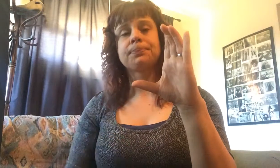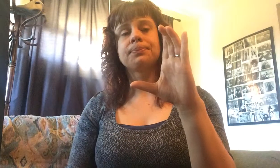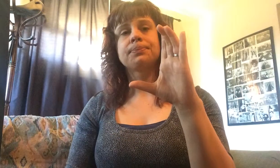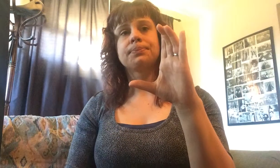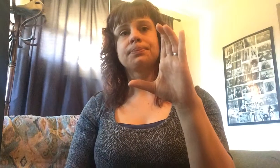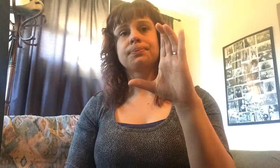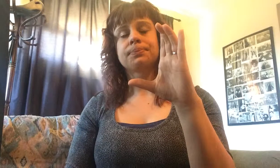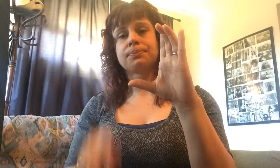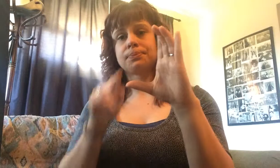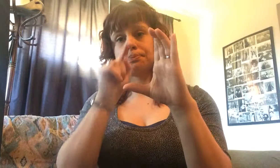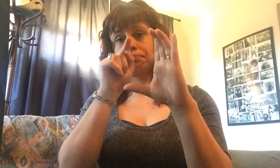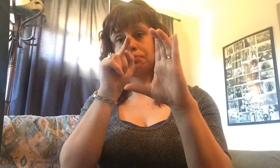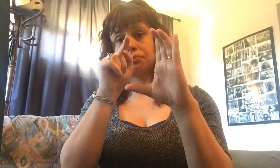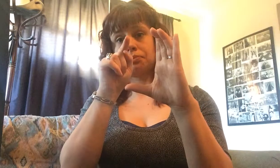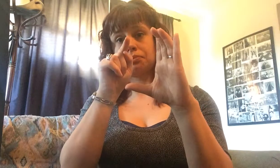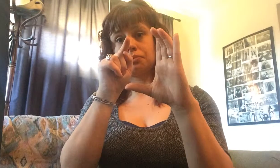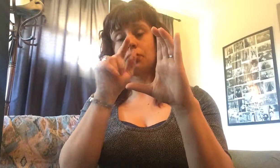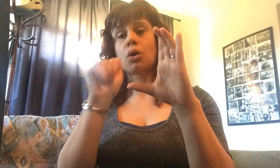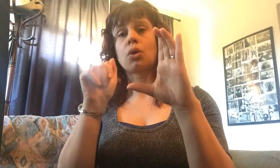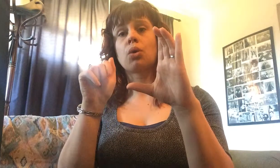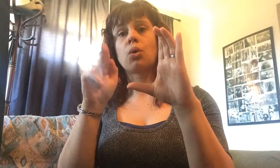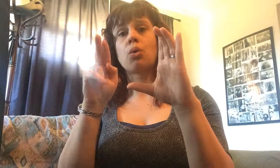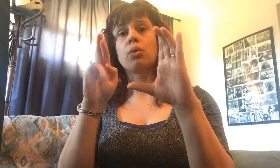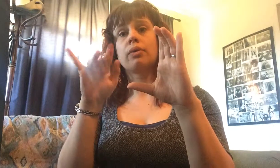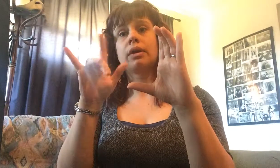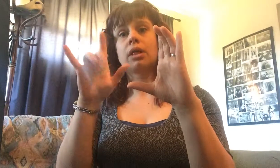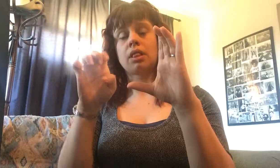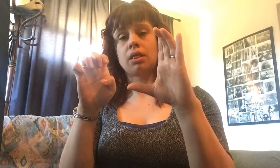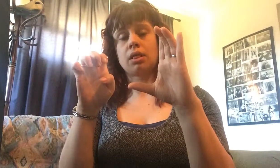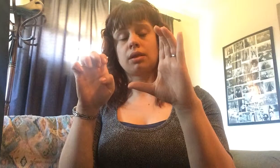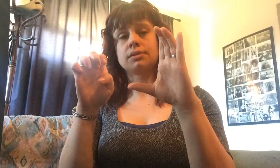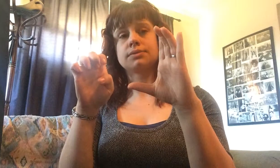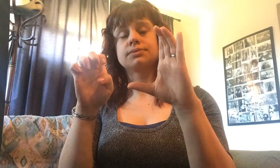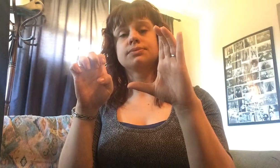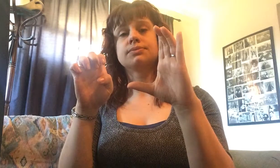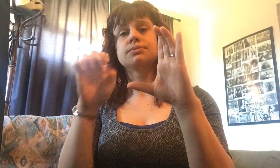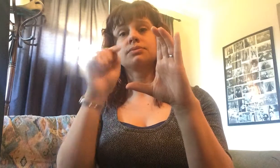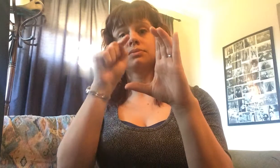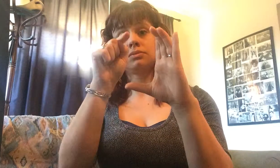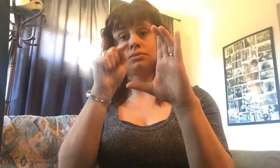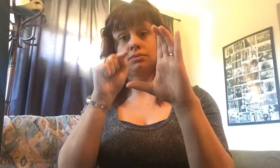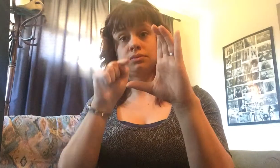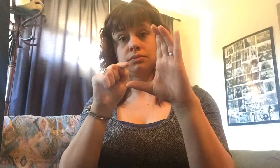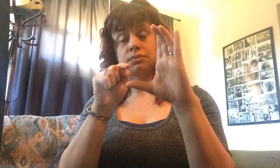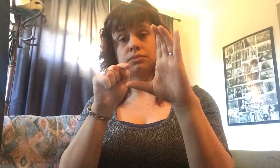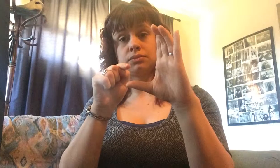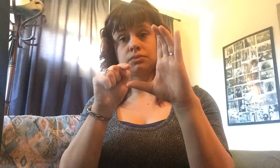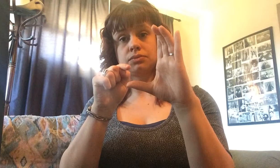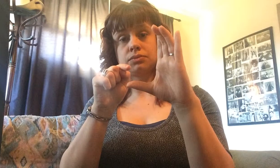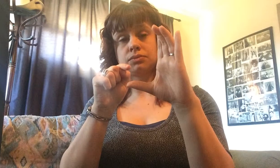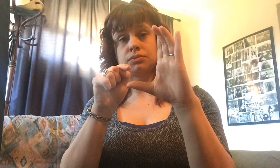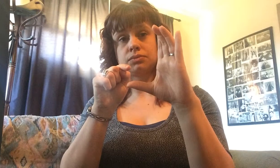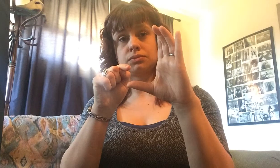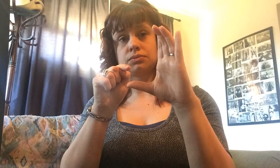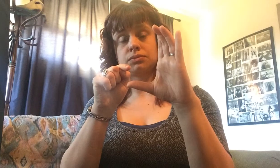oracle, the lower chamber on the right hand side. Lower chamber on the right hand side.